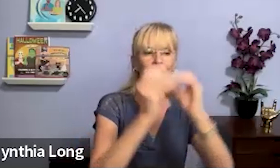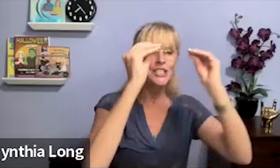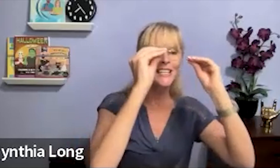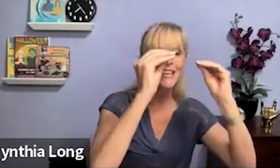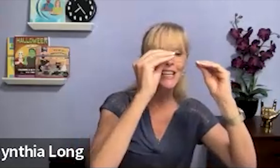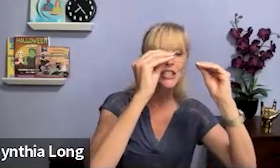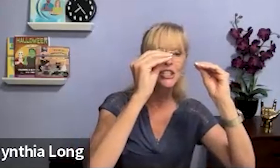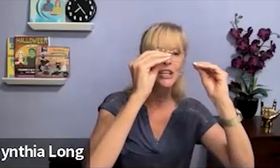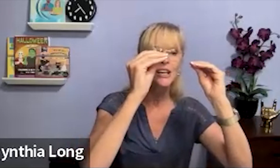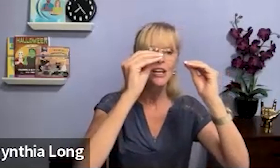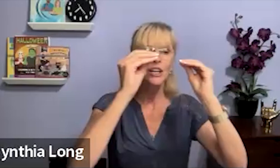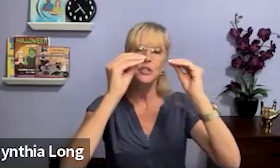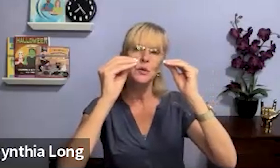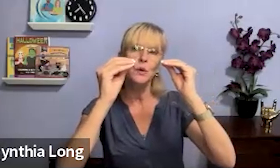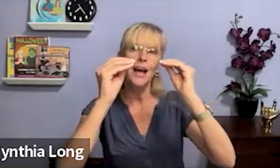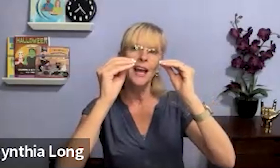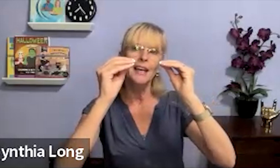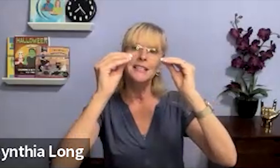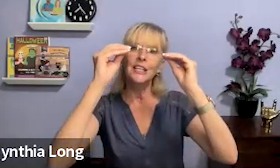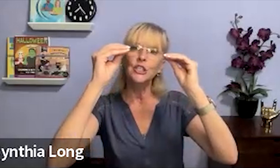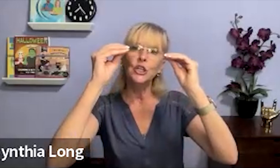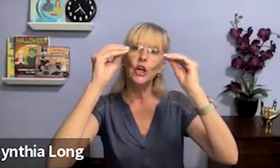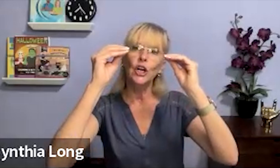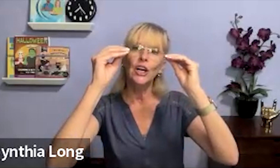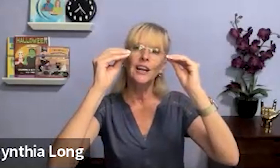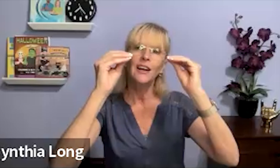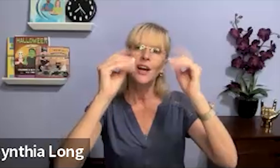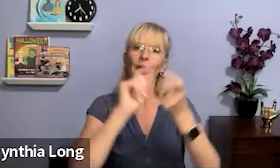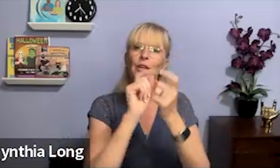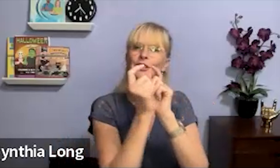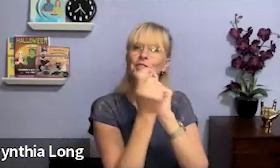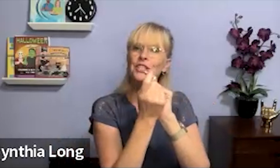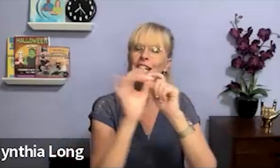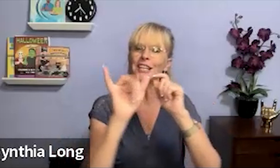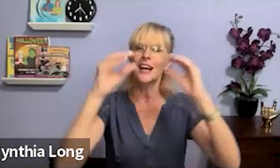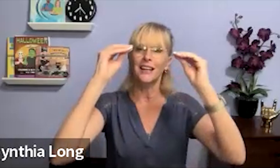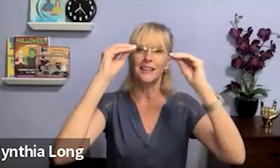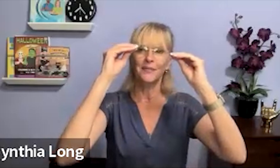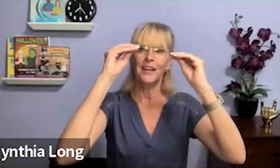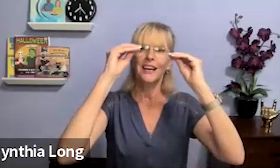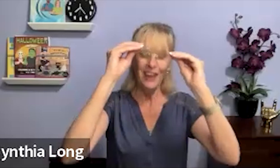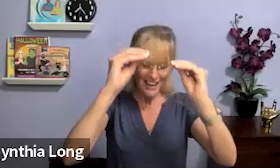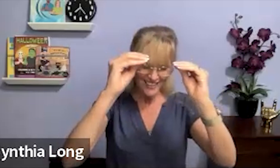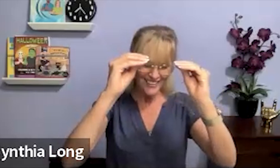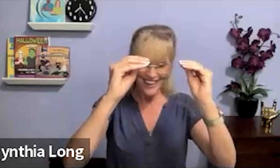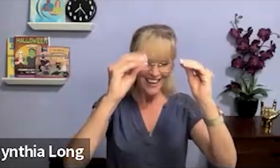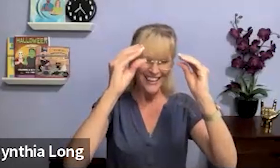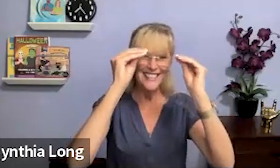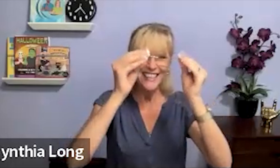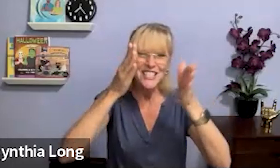change teach to a teacher? What do you do to change that? Right, you got it,